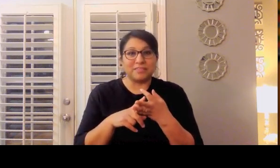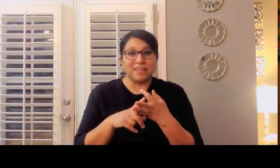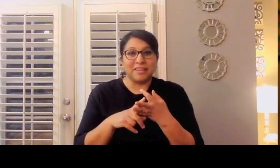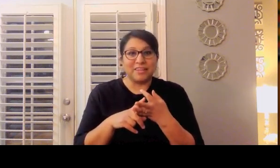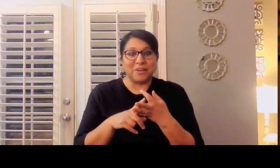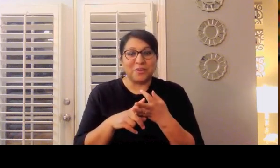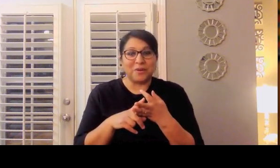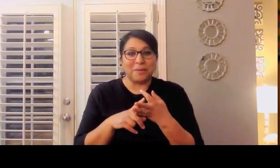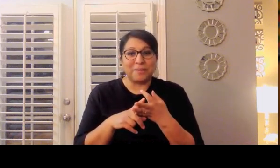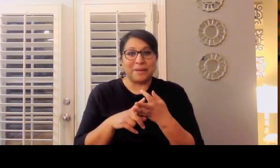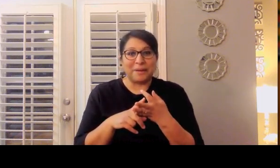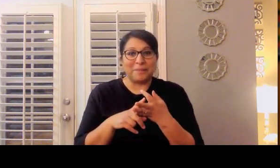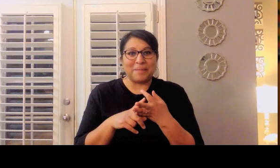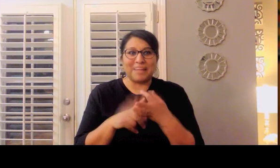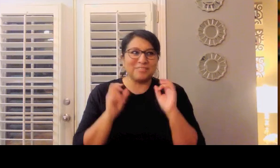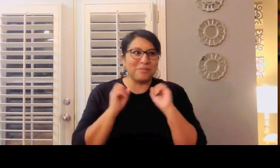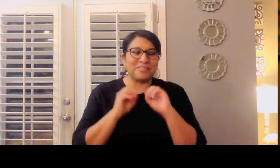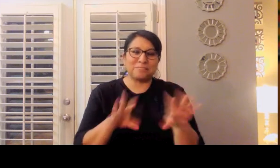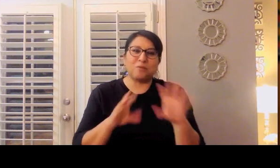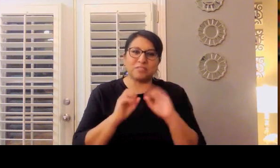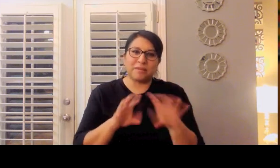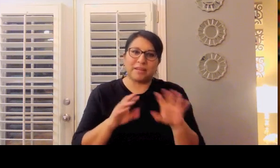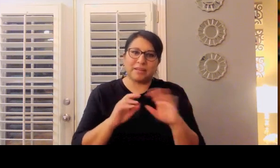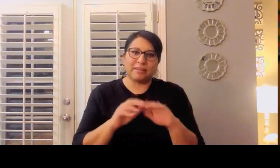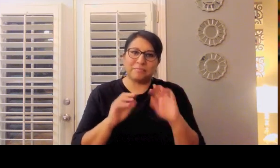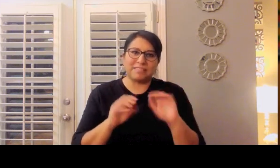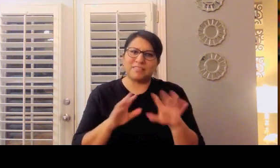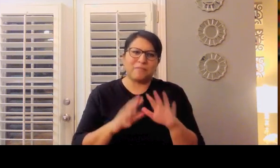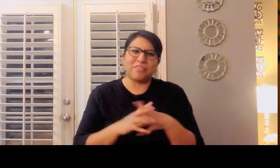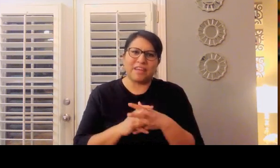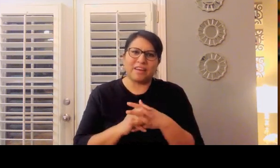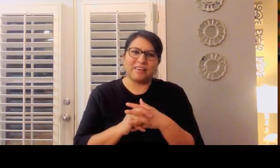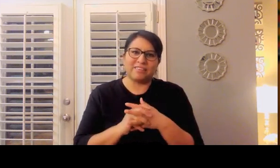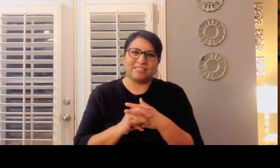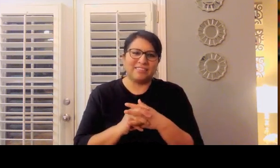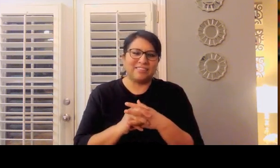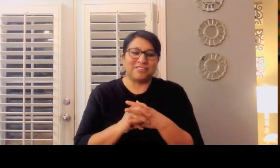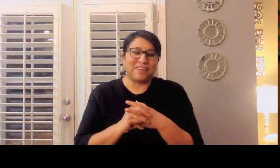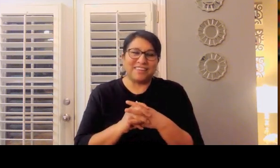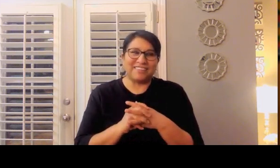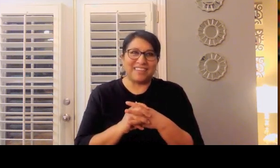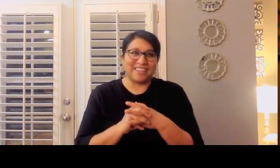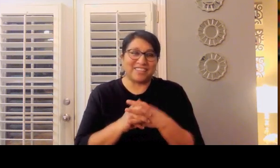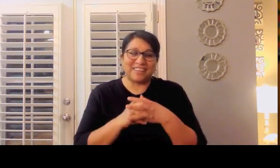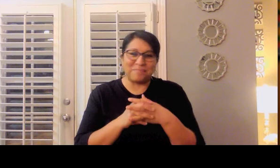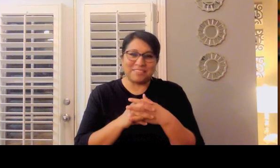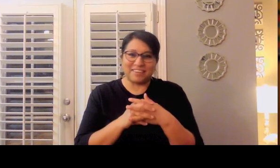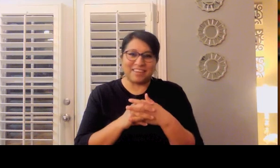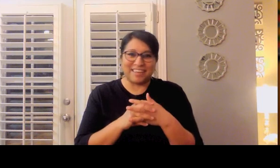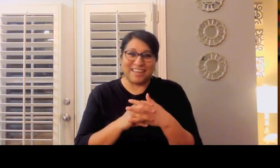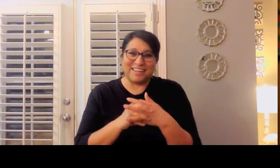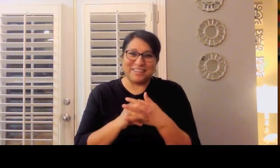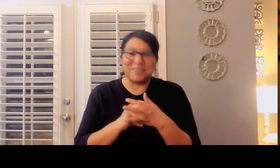much. Nice. You know, but I just really just post my stuff on there and try to hashtag the best